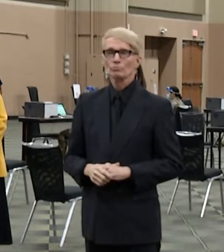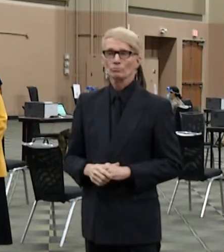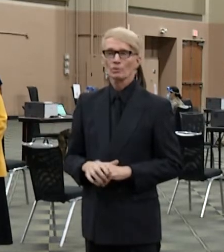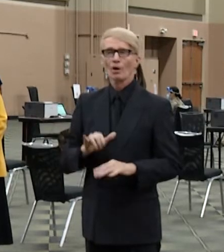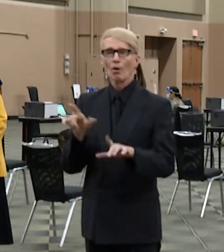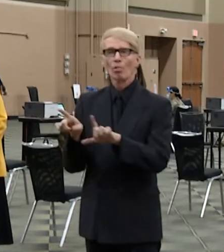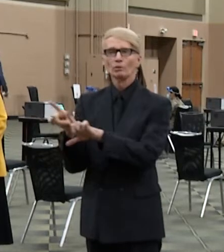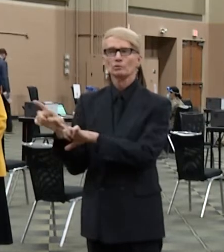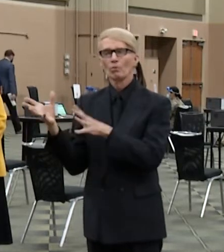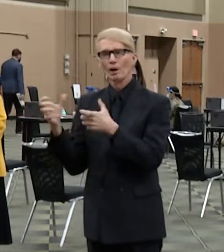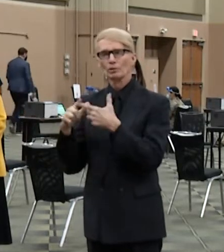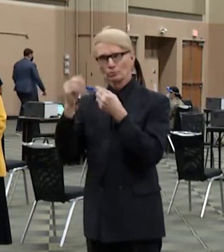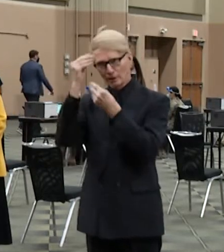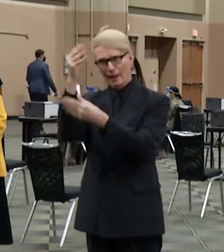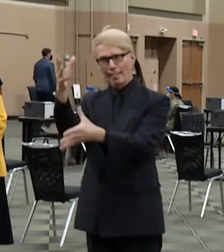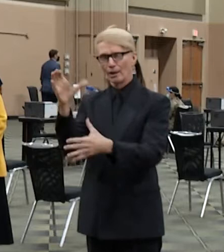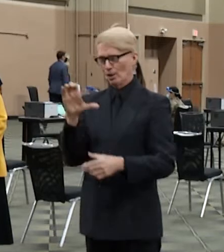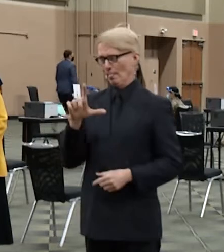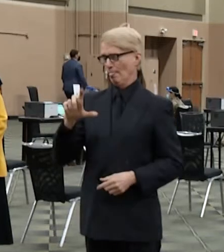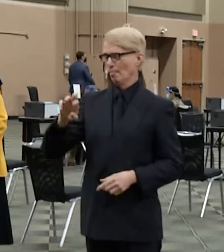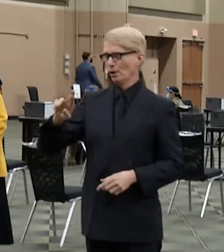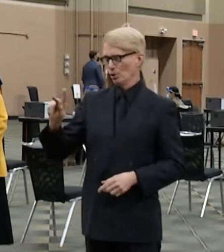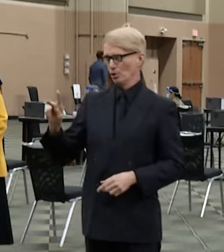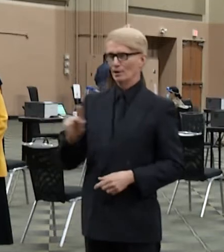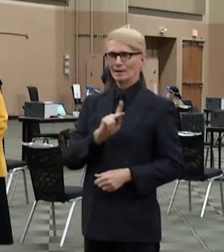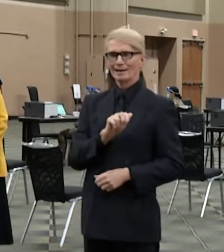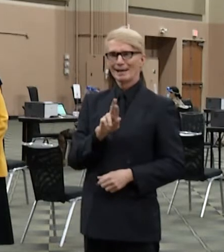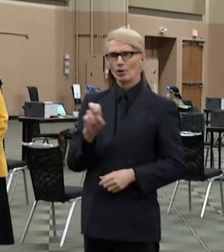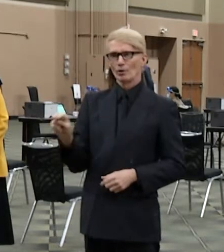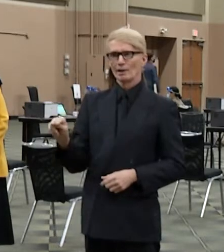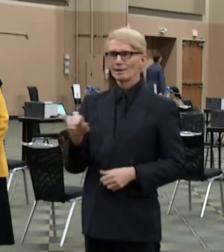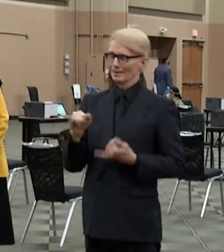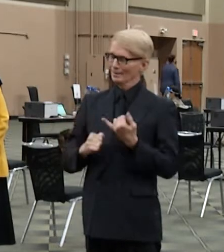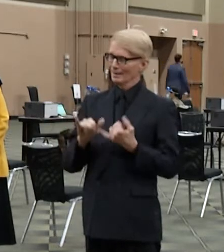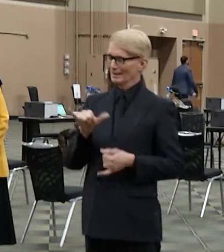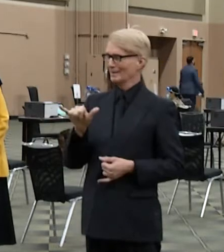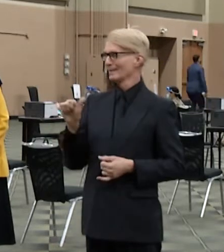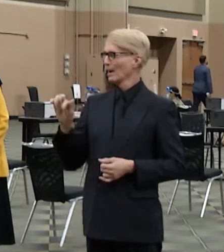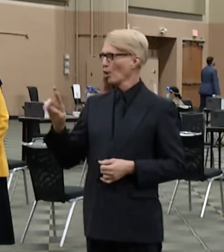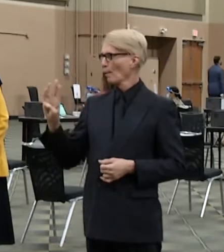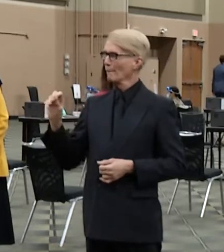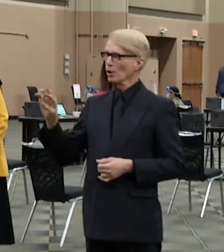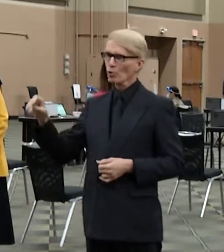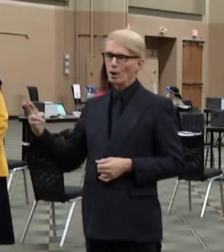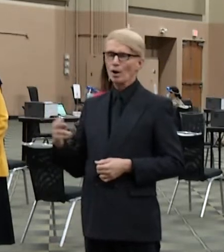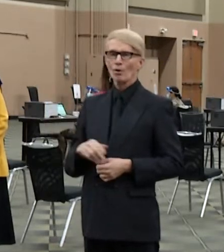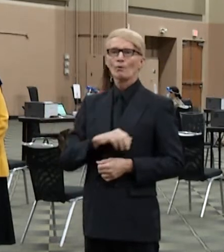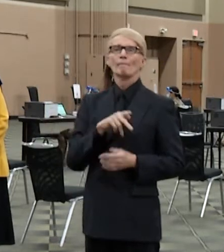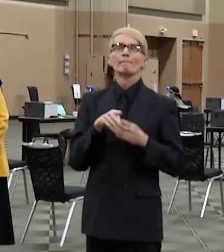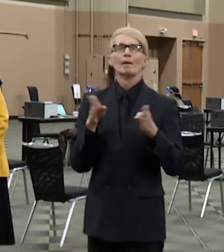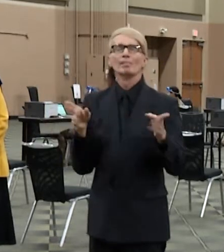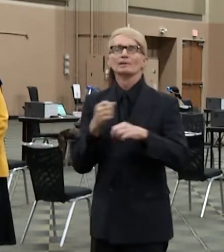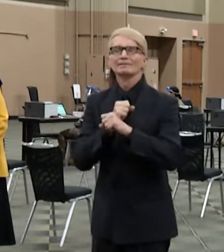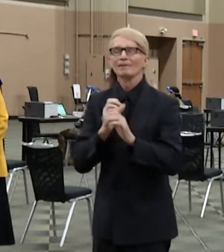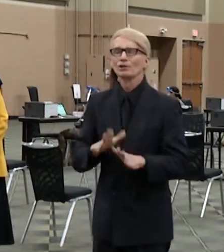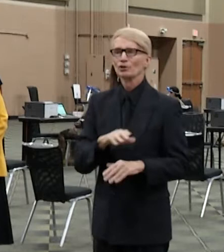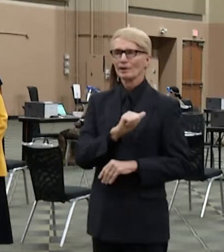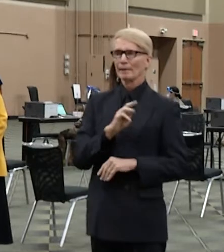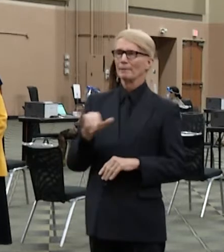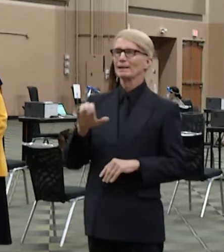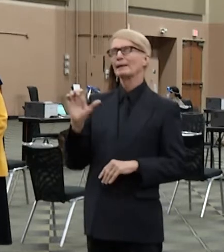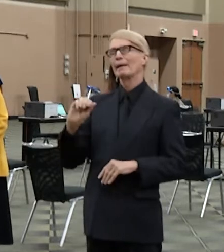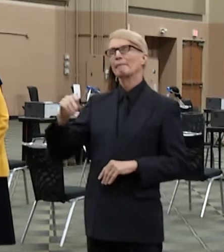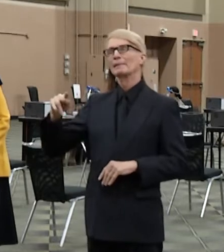I also want to acknowledge Clerk Karen Yarborough, Public Defender Amy Campanelli, Commissioner